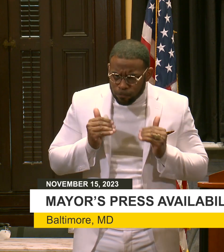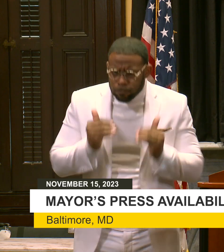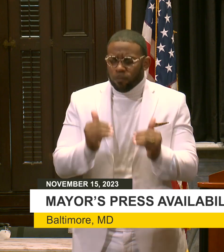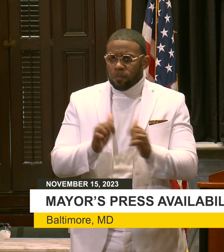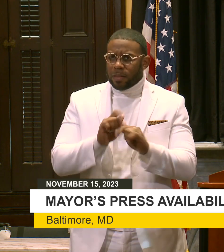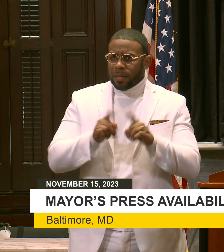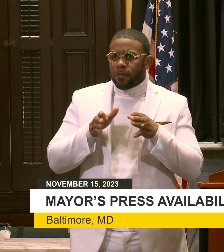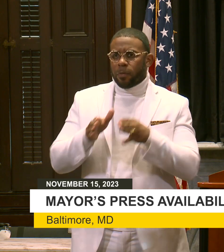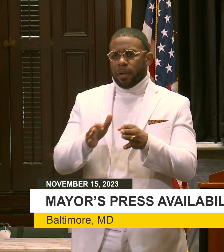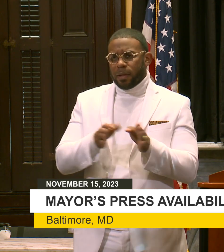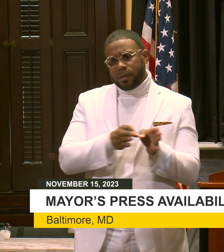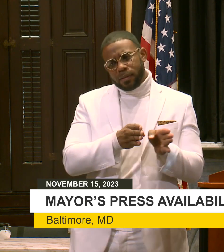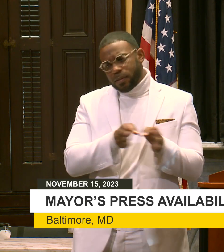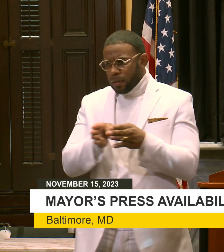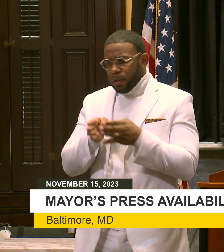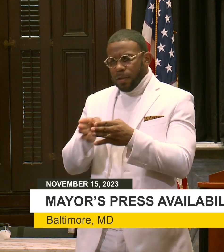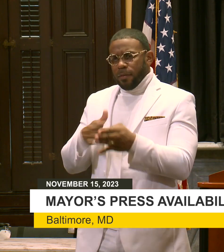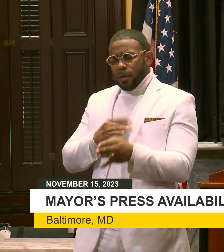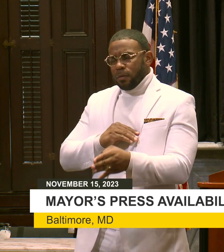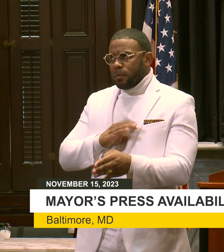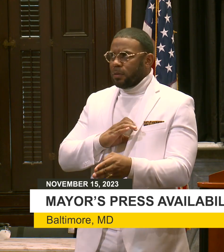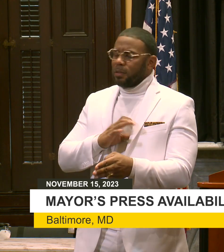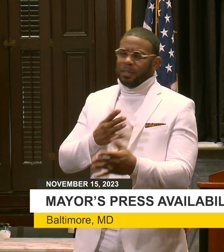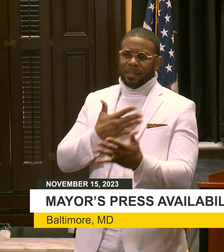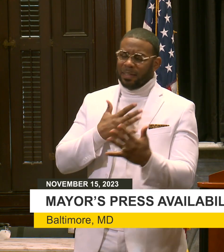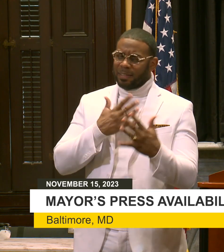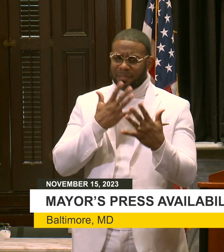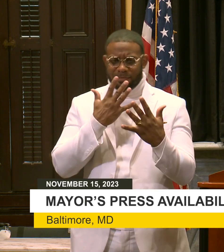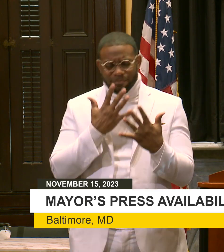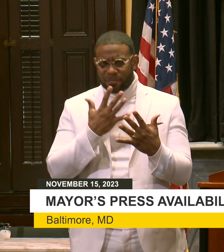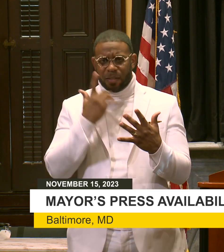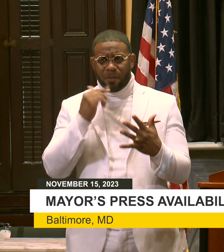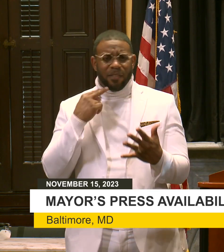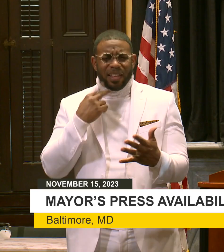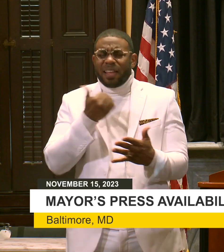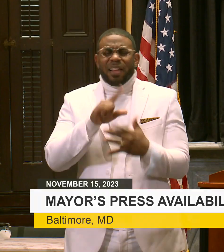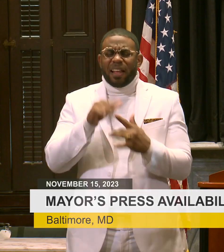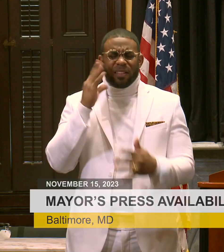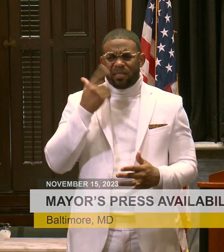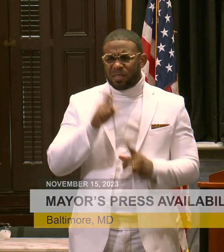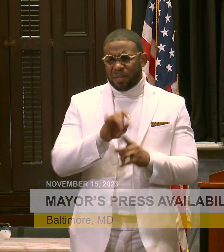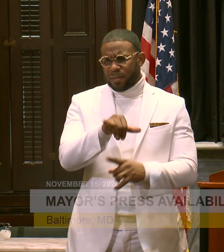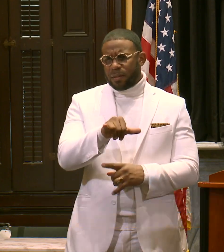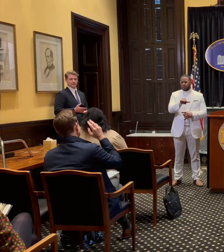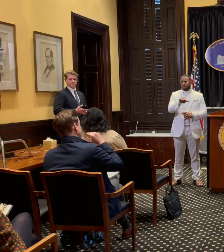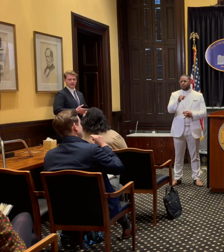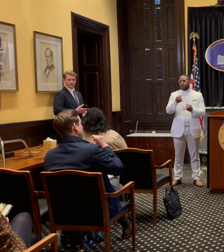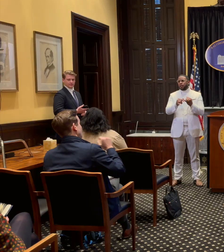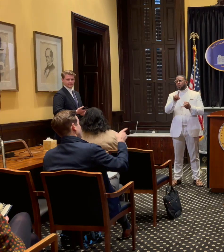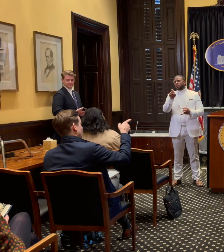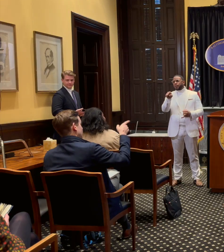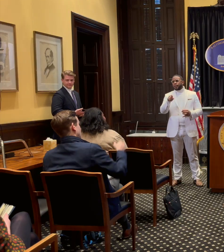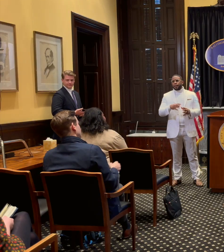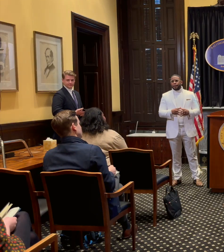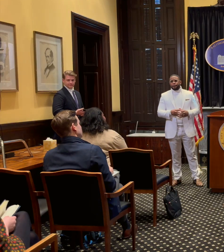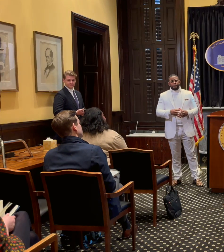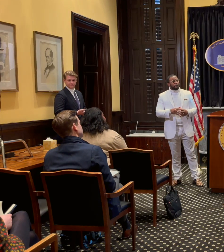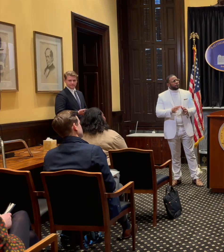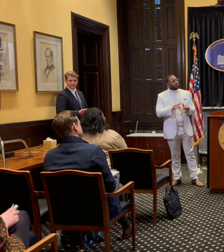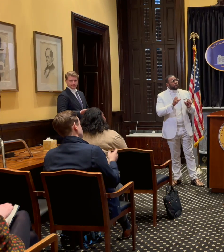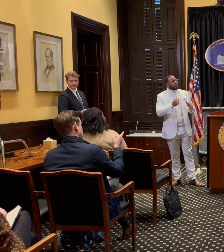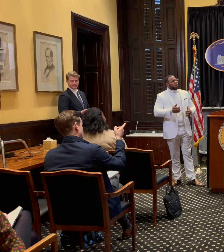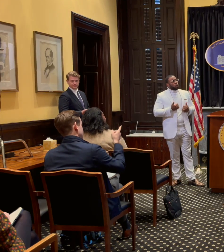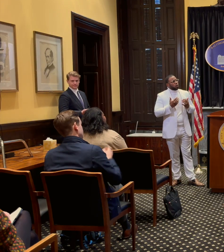a different way. And again, just feeling so very sorry for the victim or anybody that has to go through something like that. Last question to toss. How